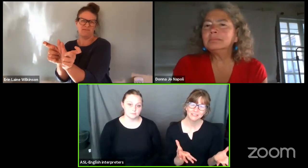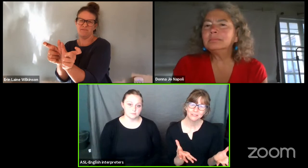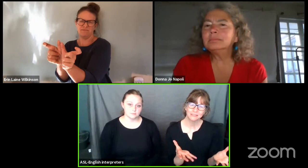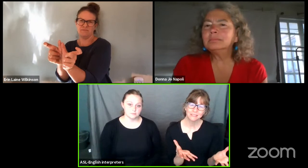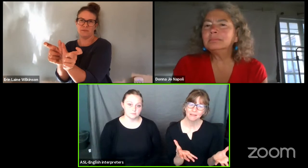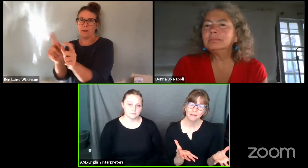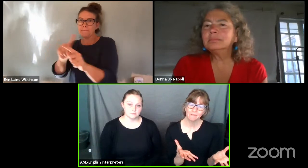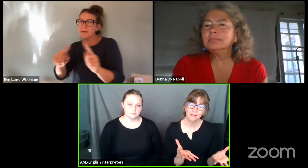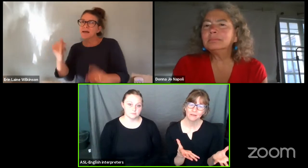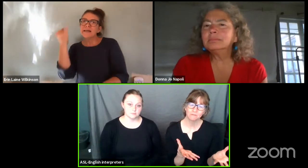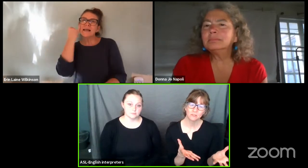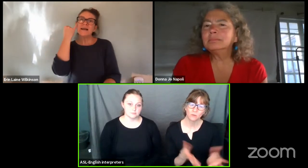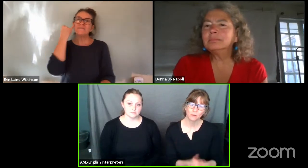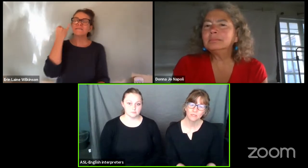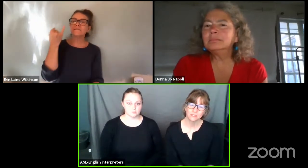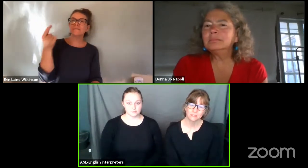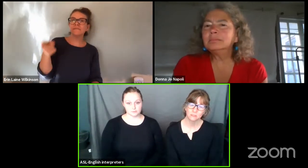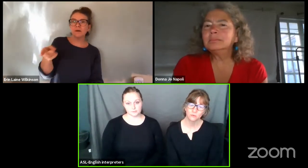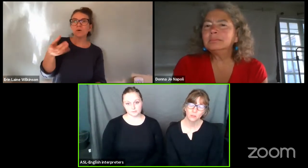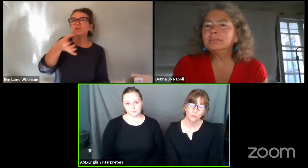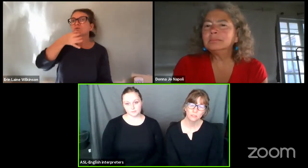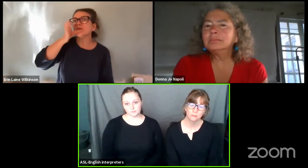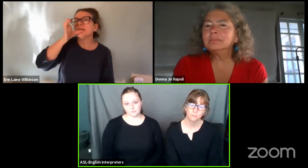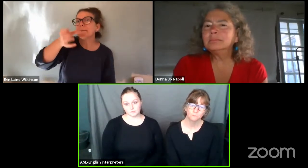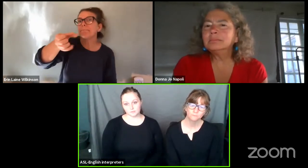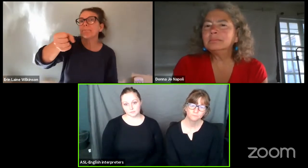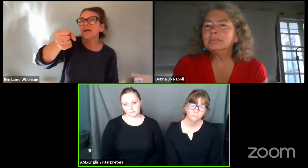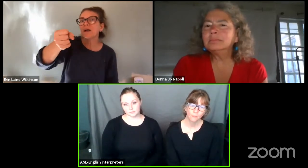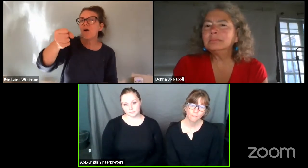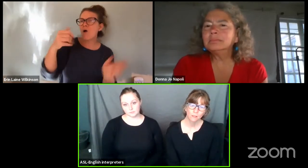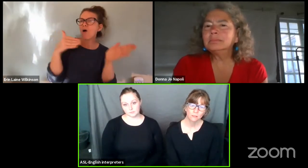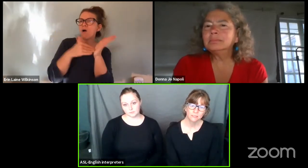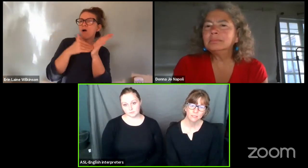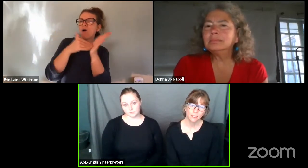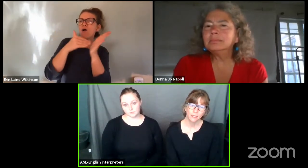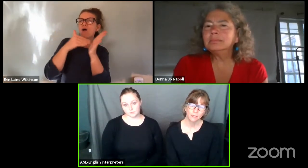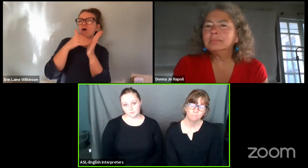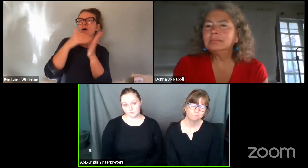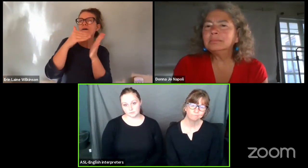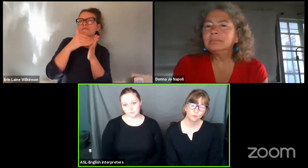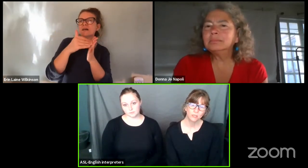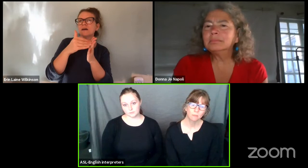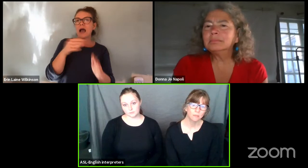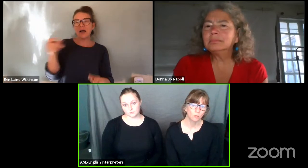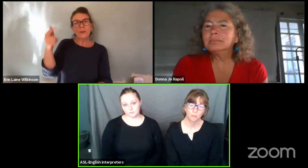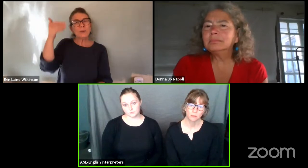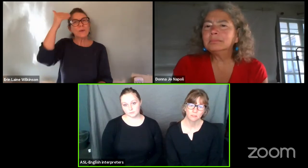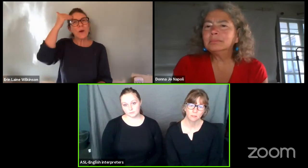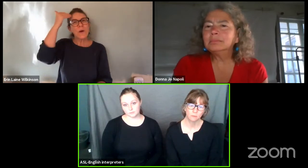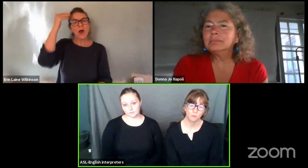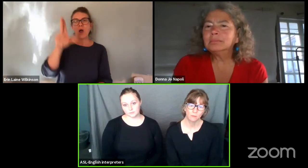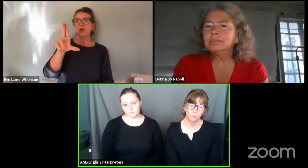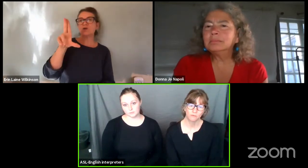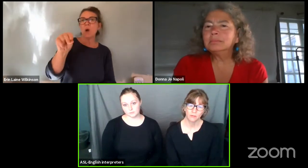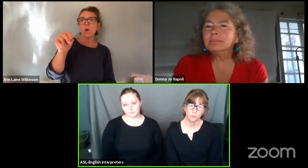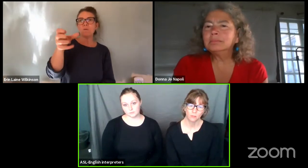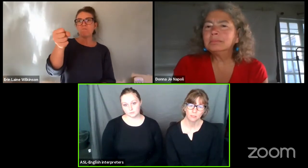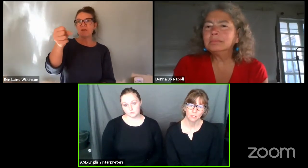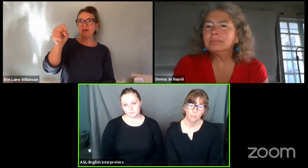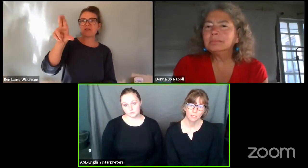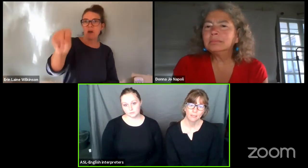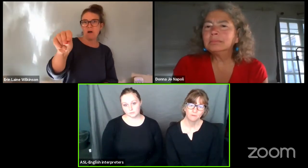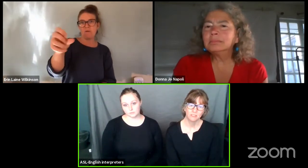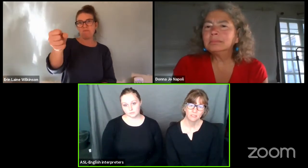he actually doesn't say that very often, so that one isn't as frequent. Let's say drink milk is going to be way more